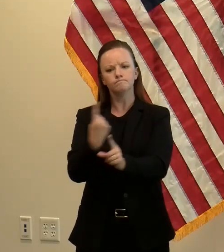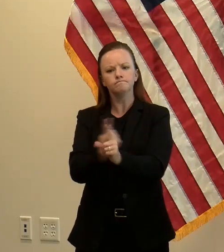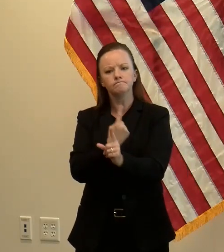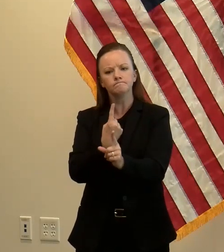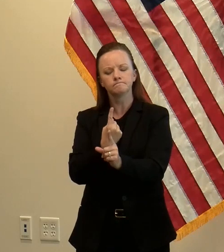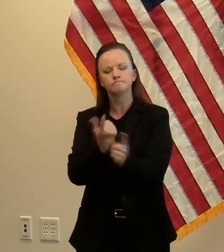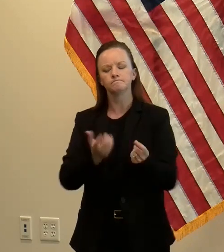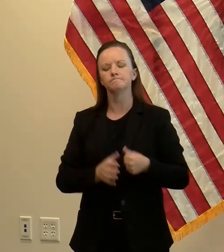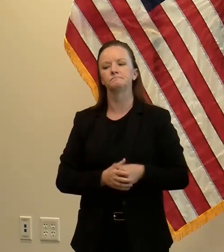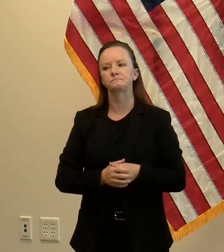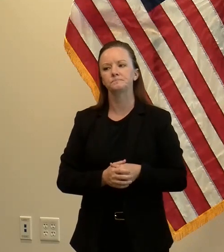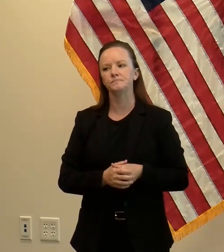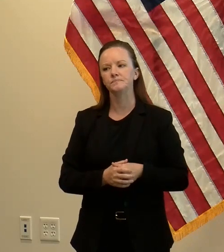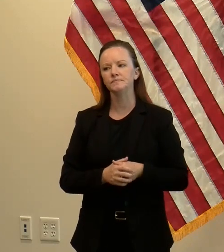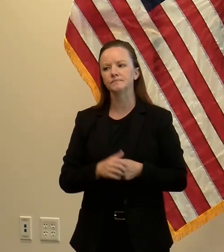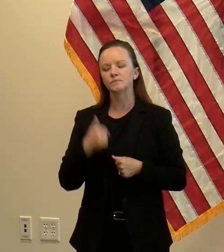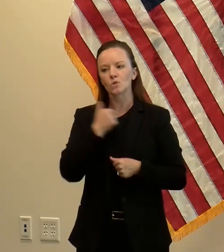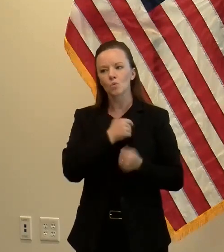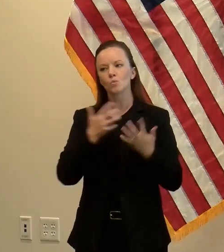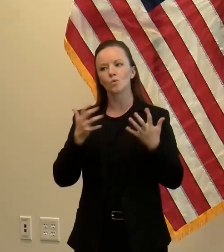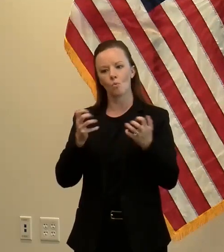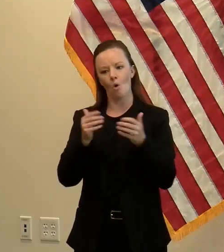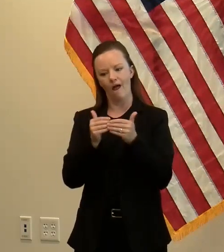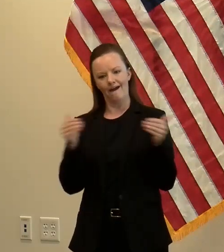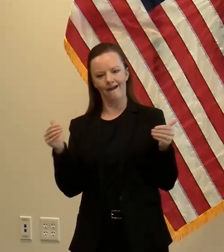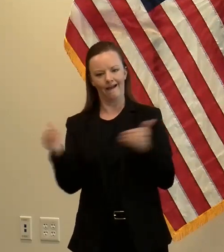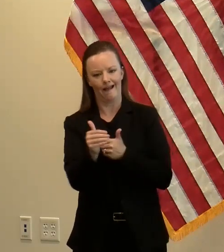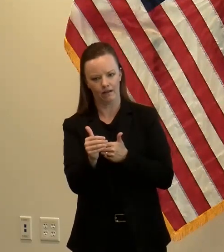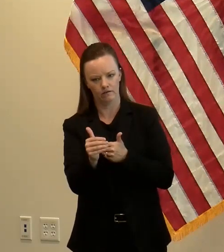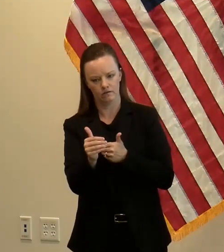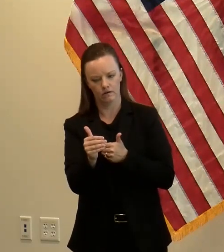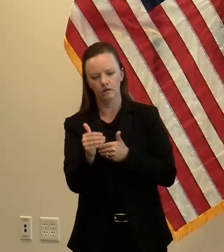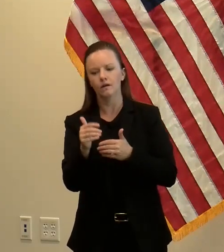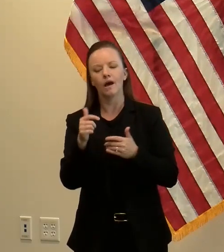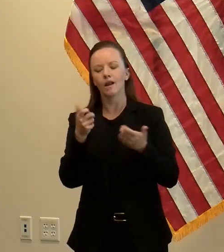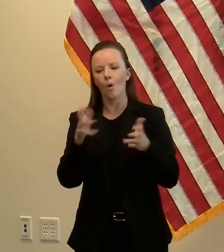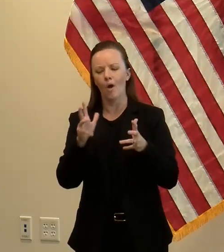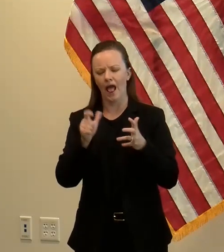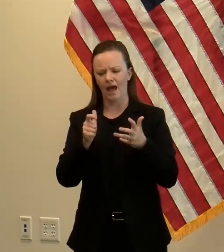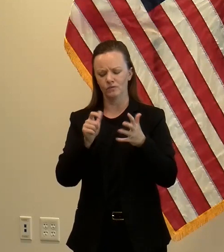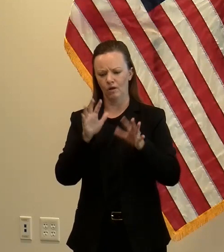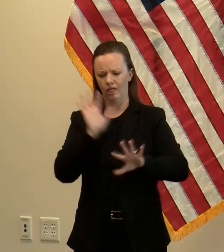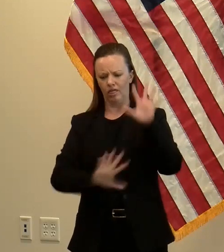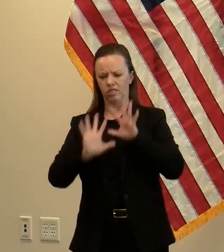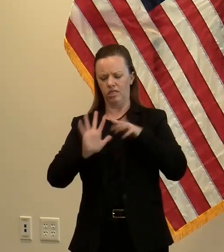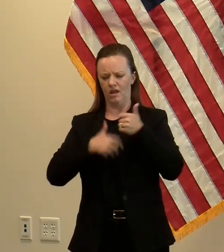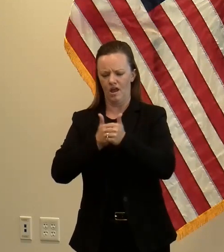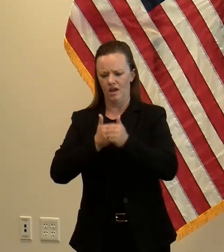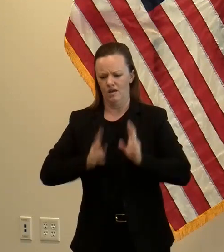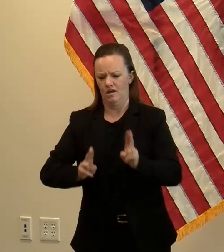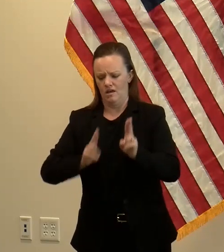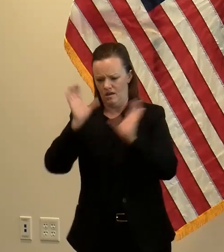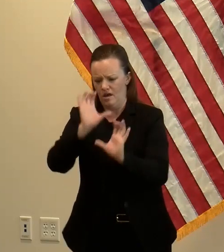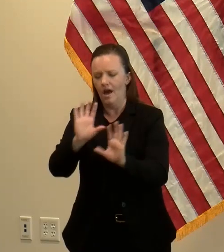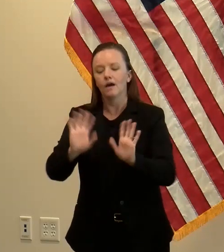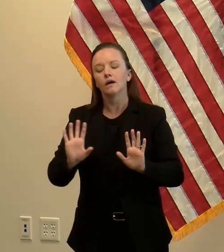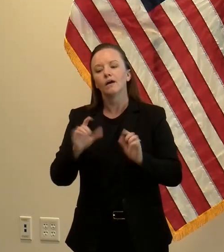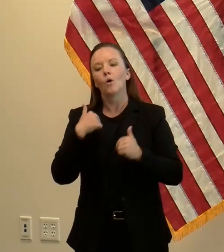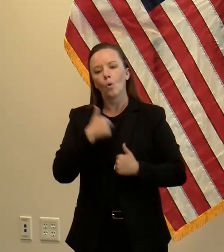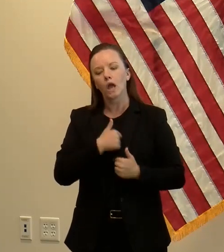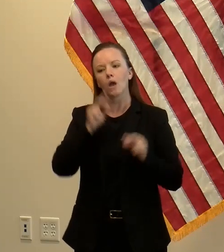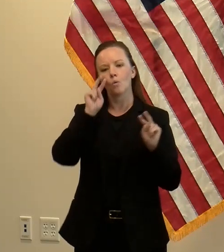wanted to be one step ahead of where we needed to be. We were able to look and learn from places